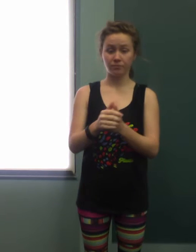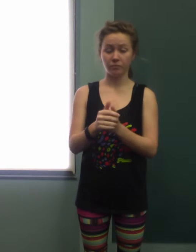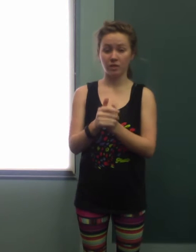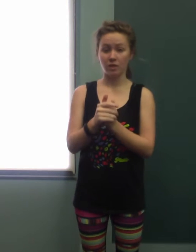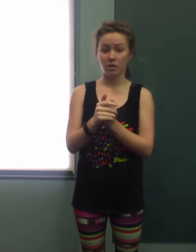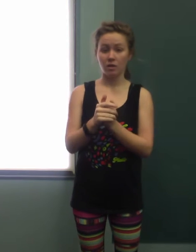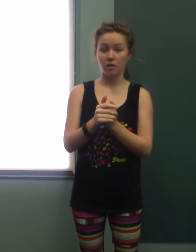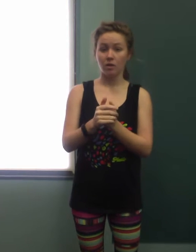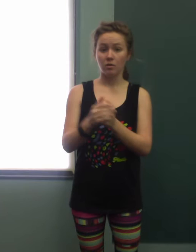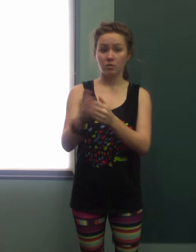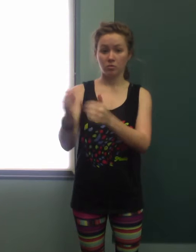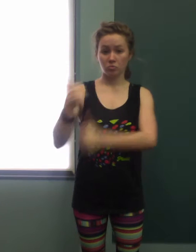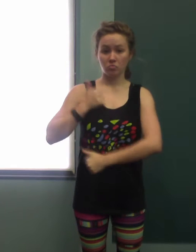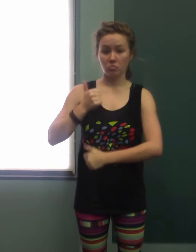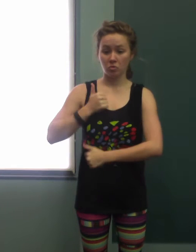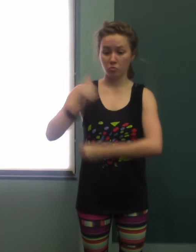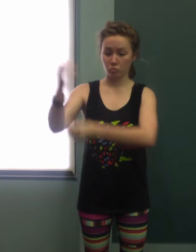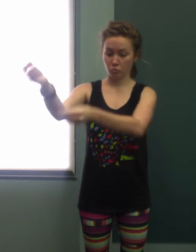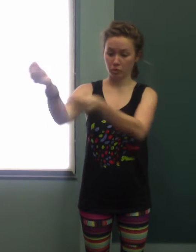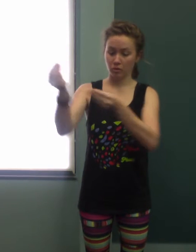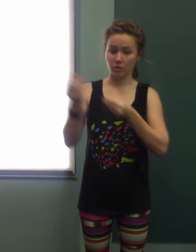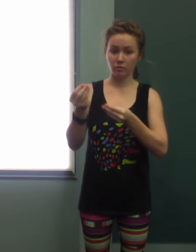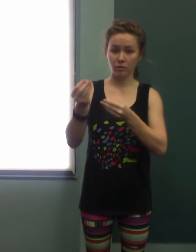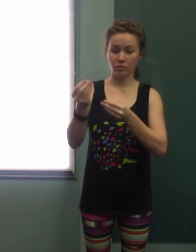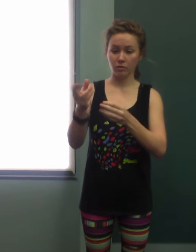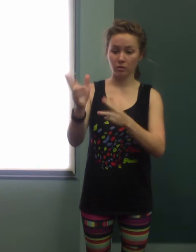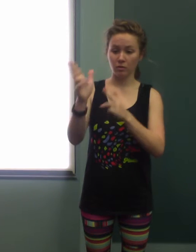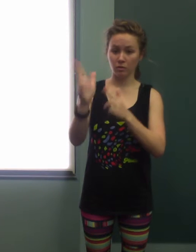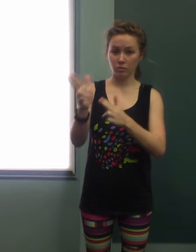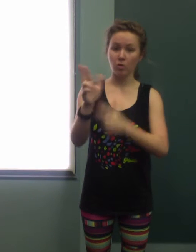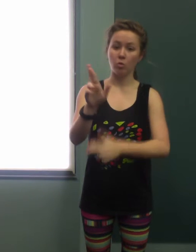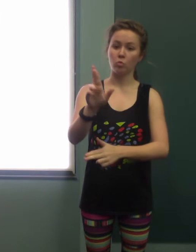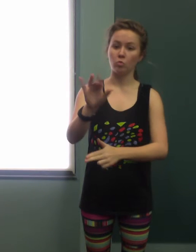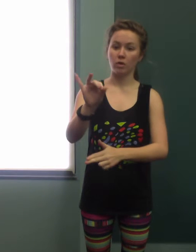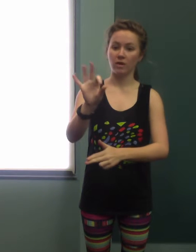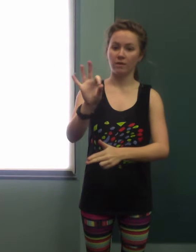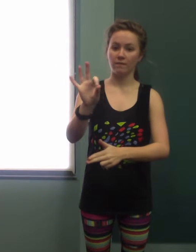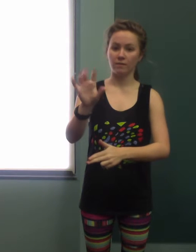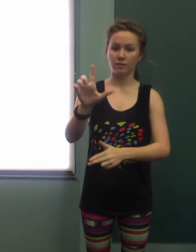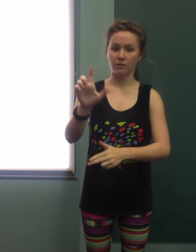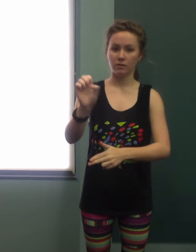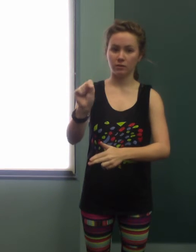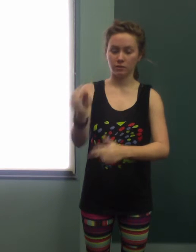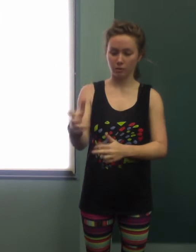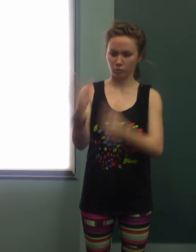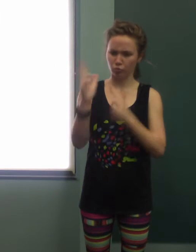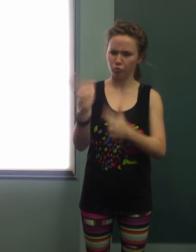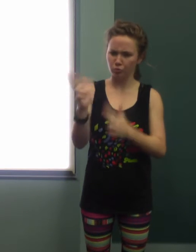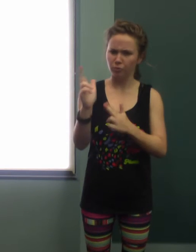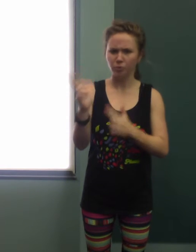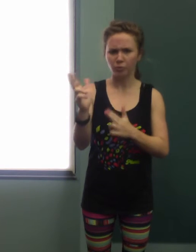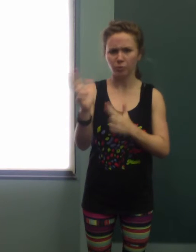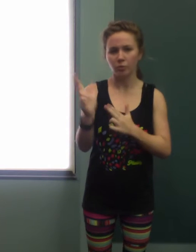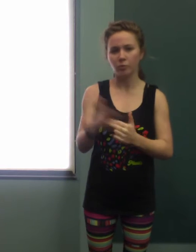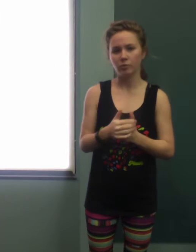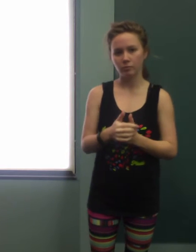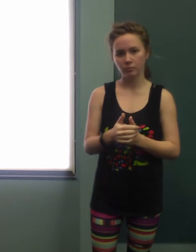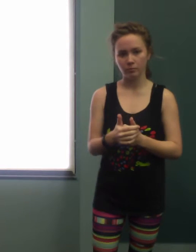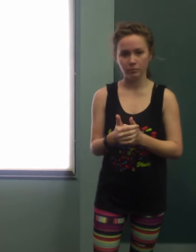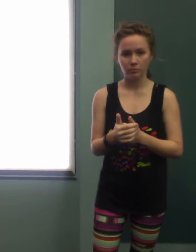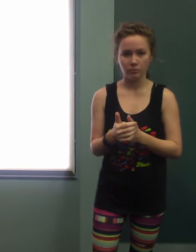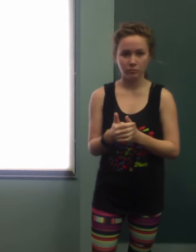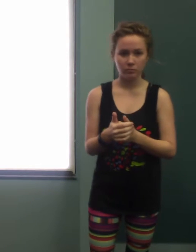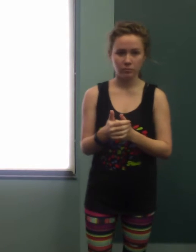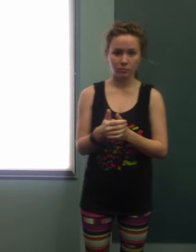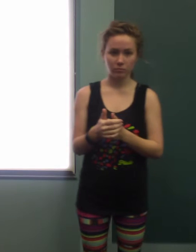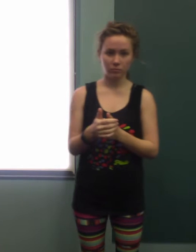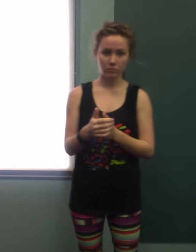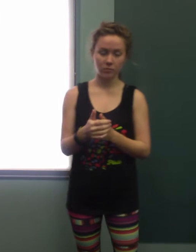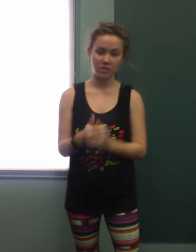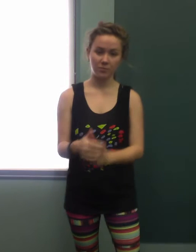rifles. The naval engagements of the American Civil War were different from previous